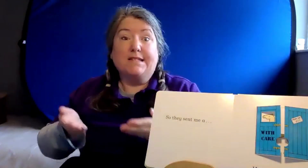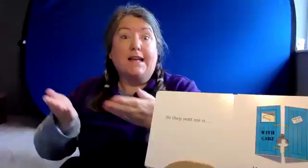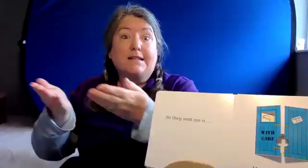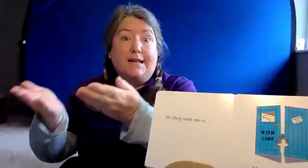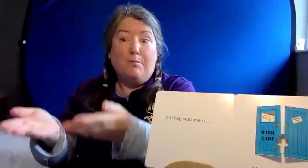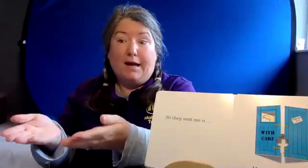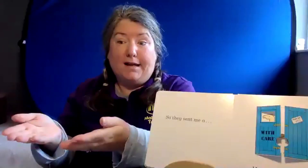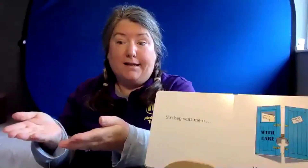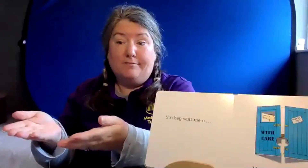sent him back.